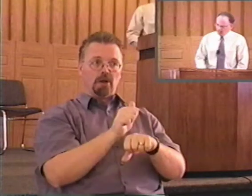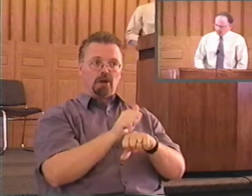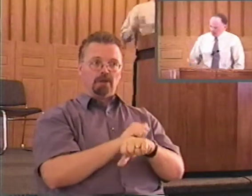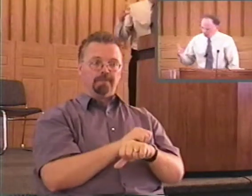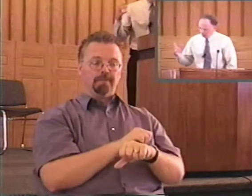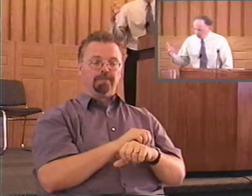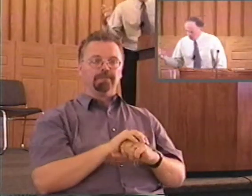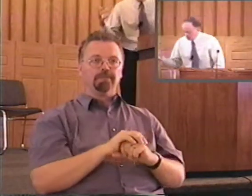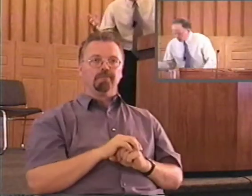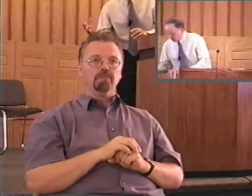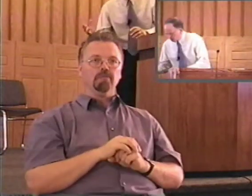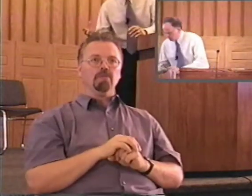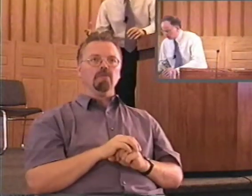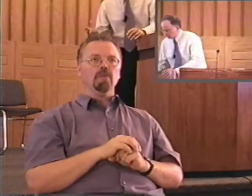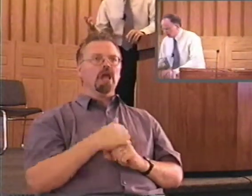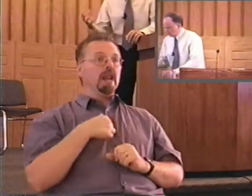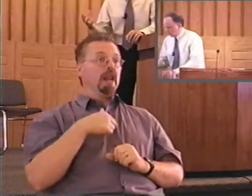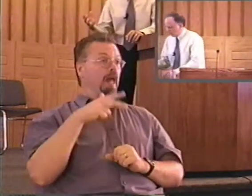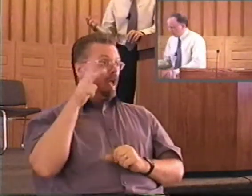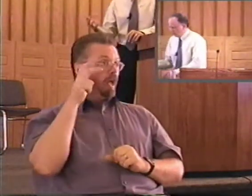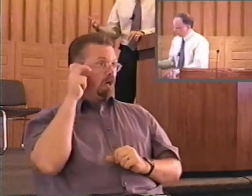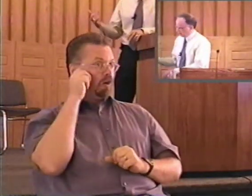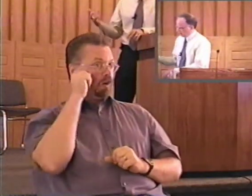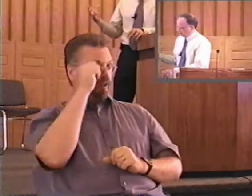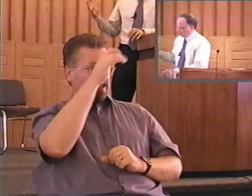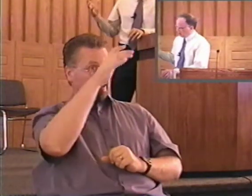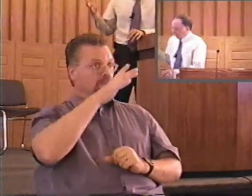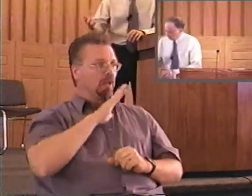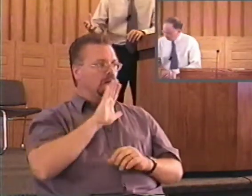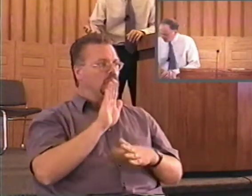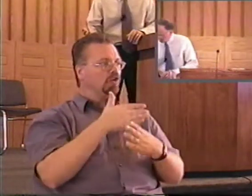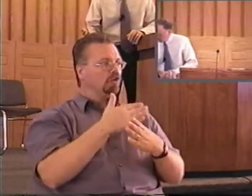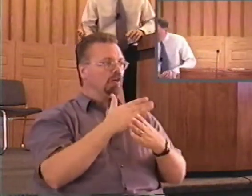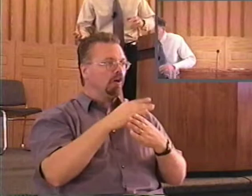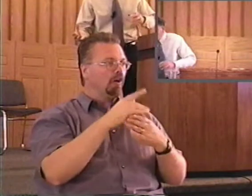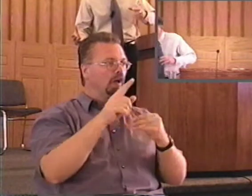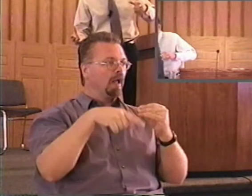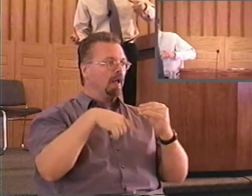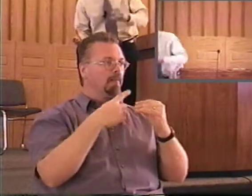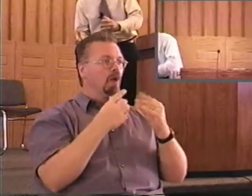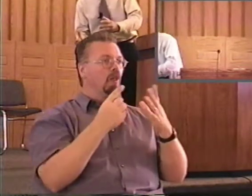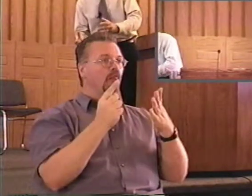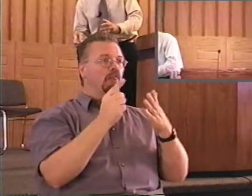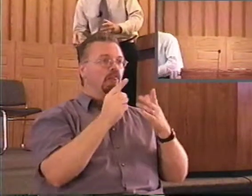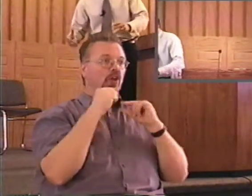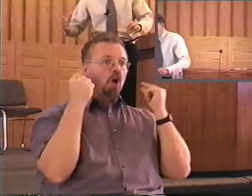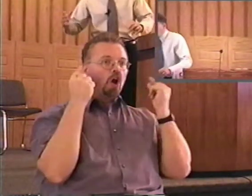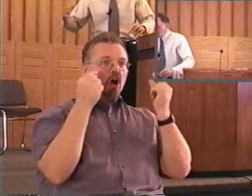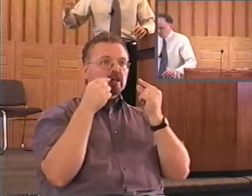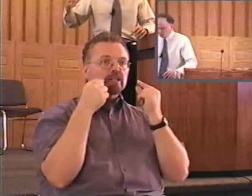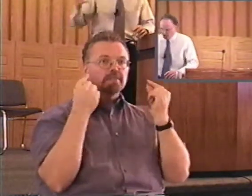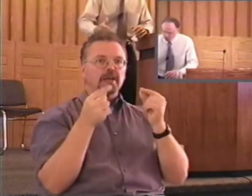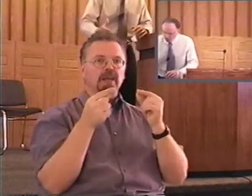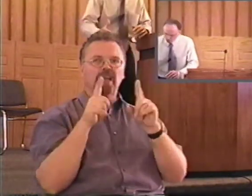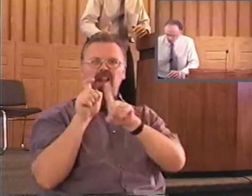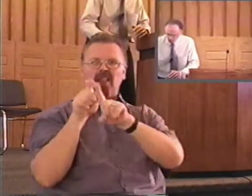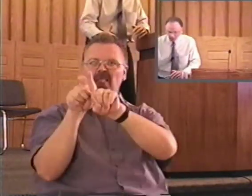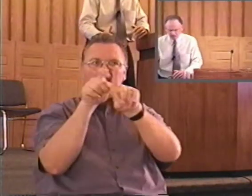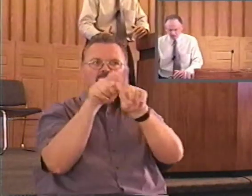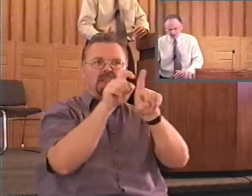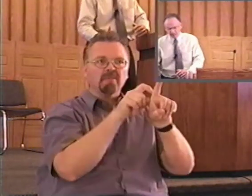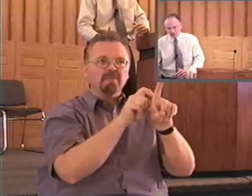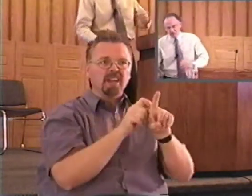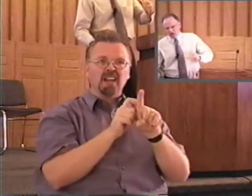And as I hear these men sharing of the gossiping and the backbiting and the